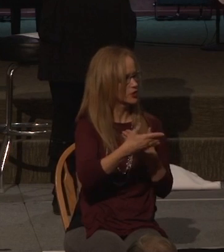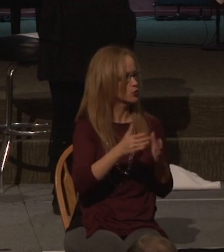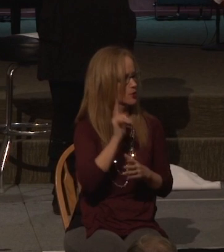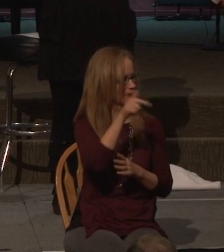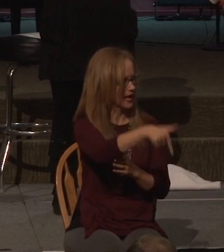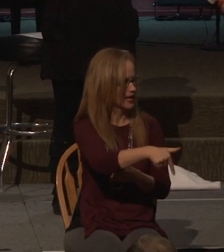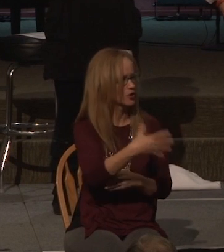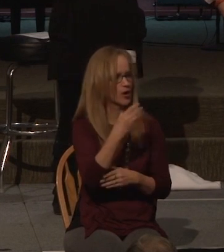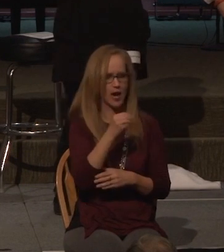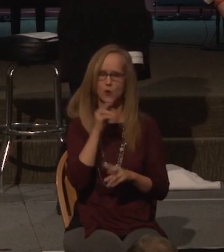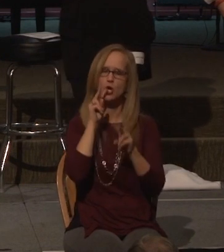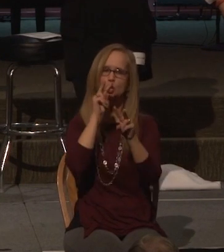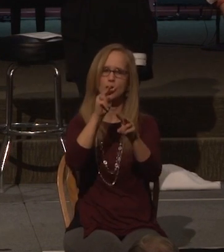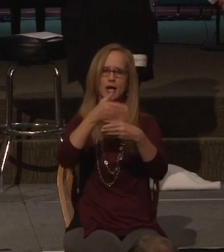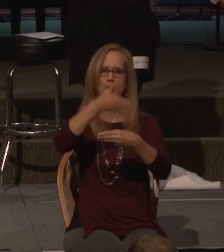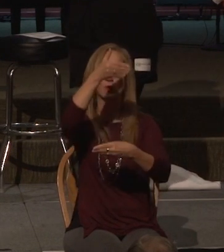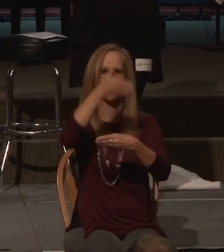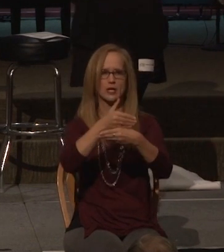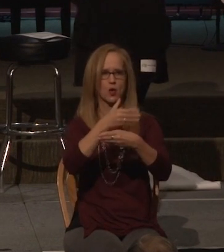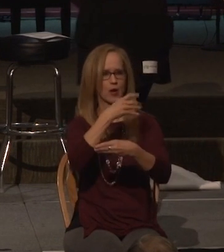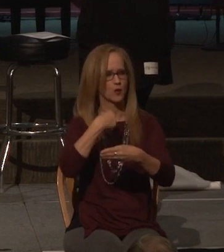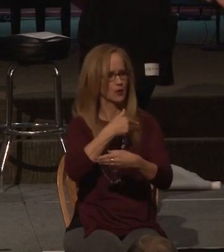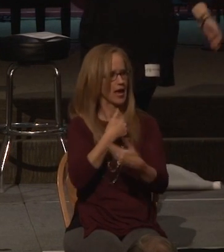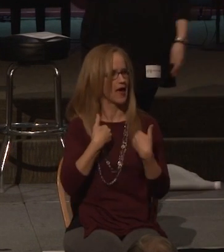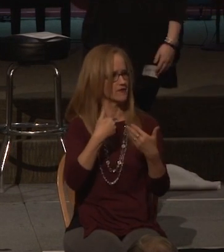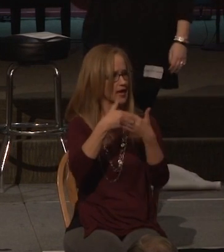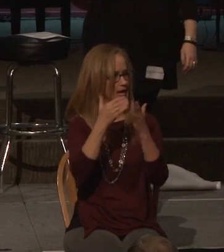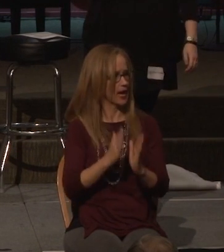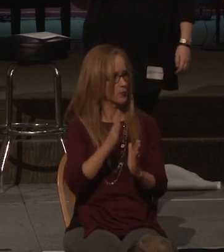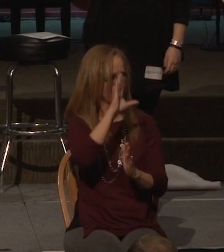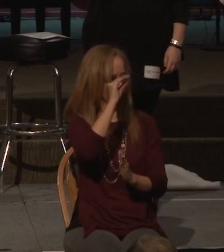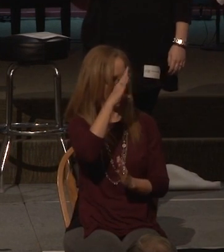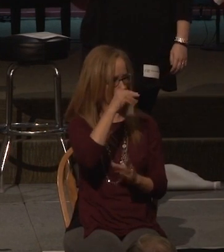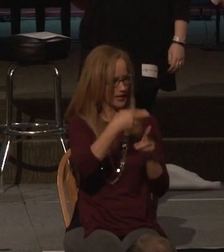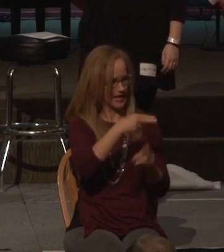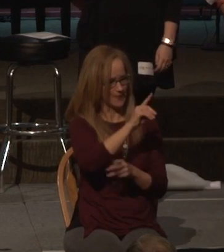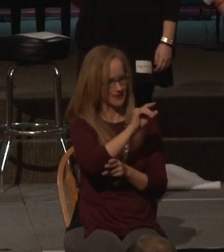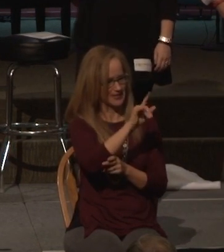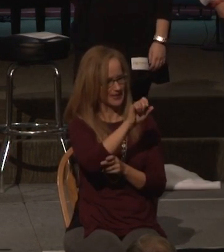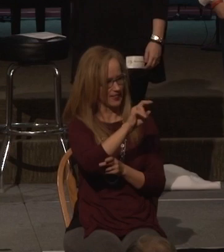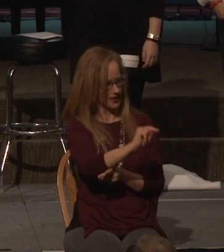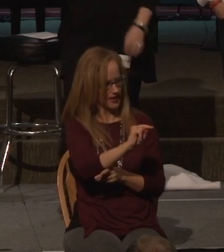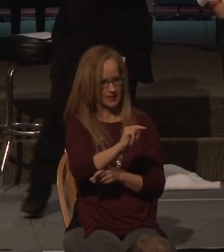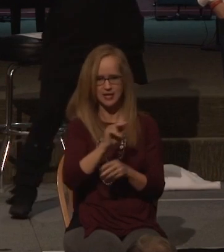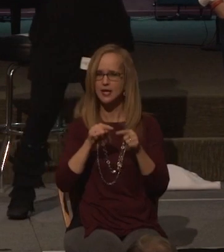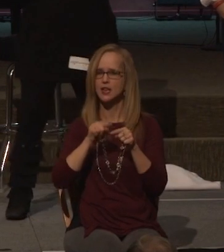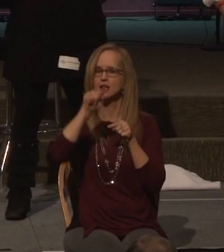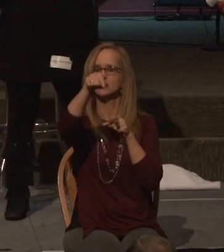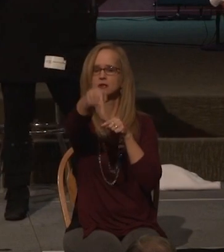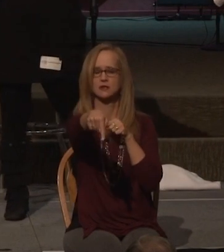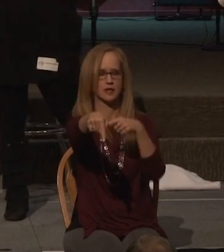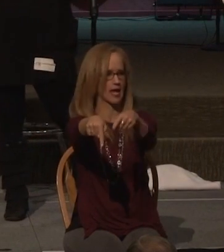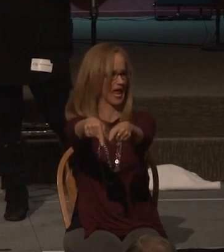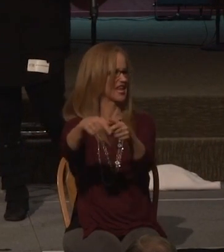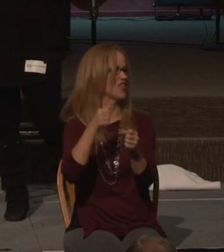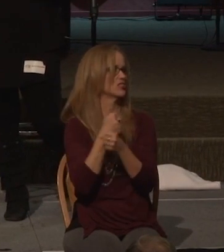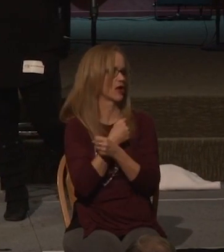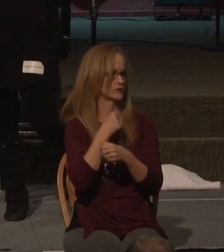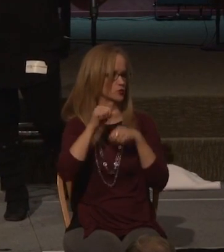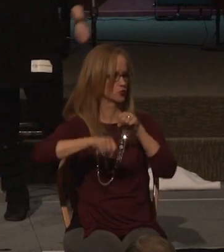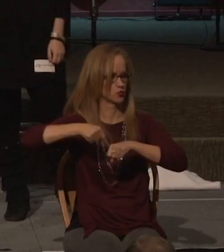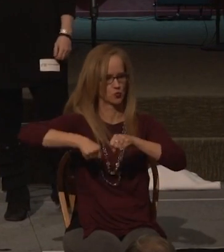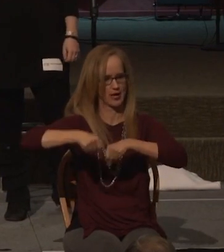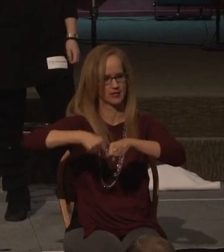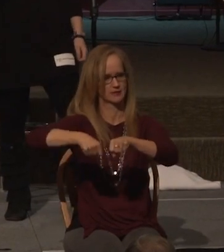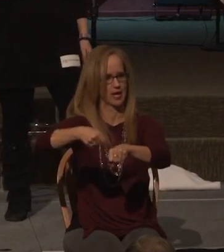bay window, and we have a little neighbor boy named Dylan, and he lives at the end of the street. And Dylan loves to ride his bike up